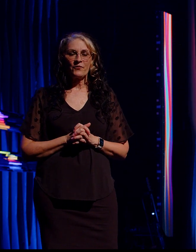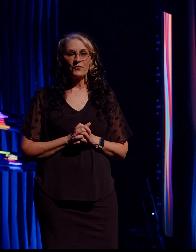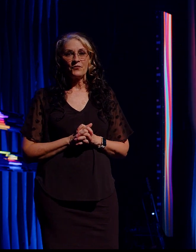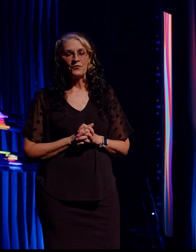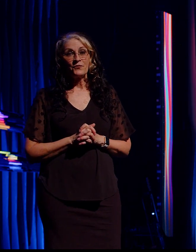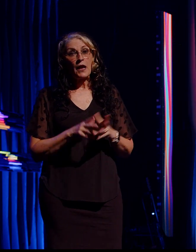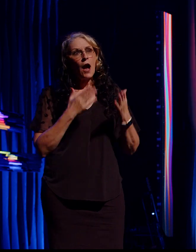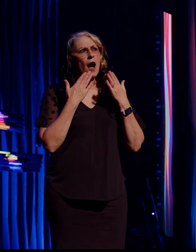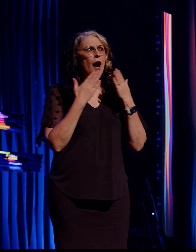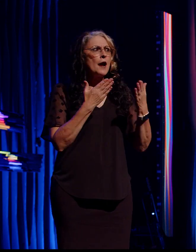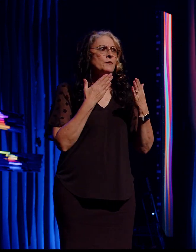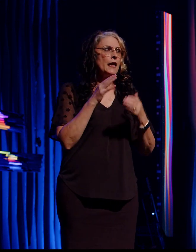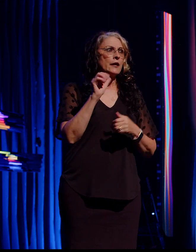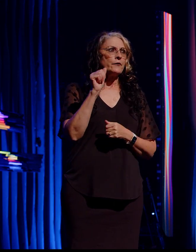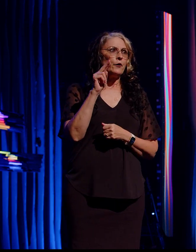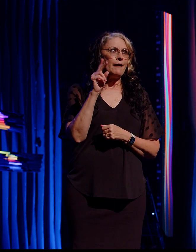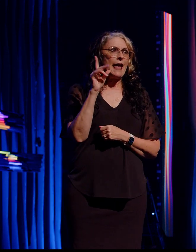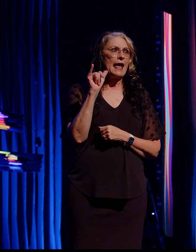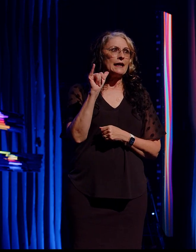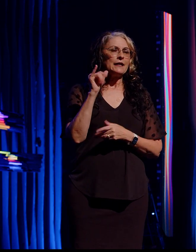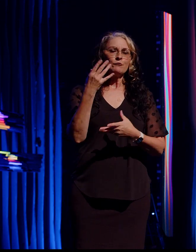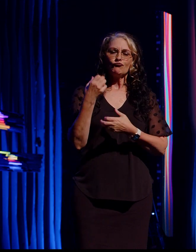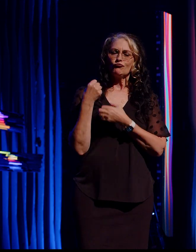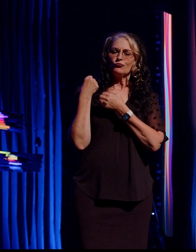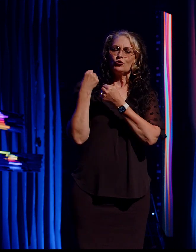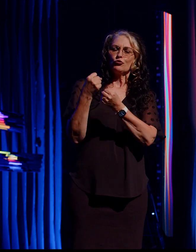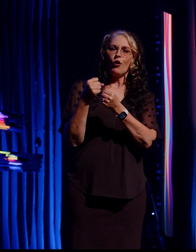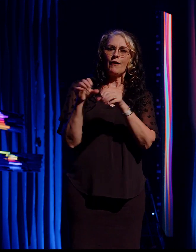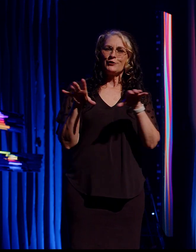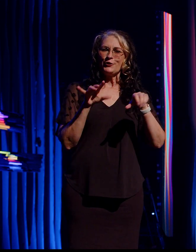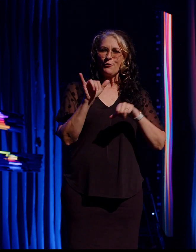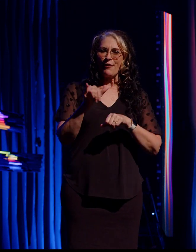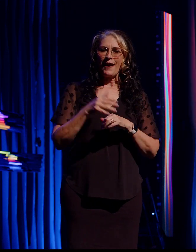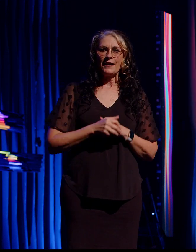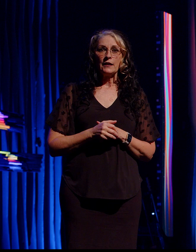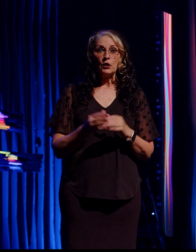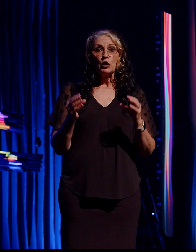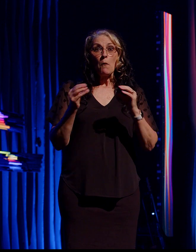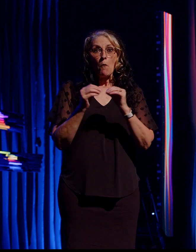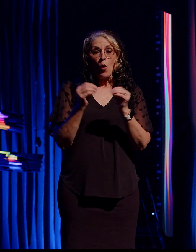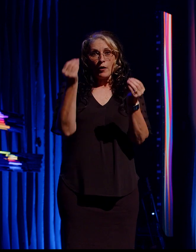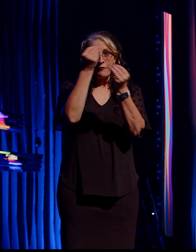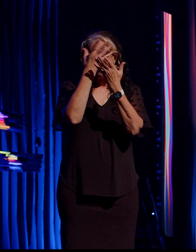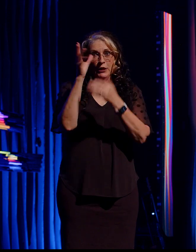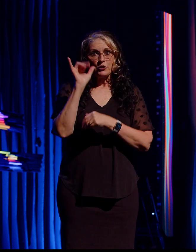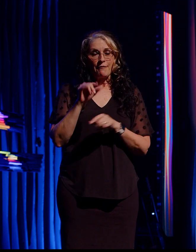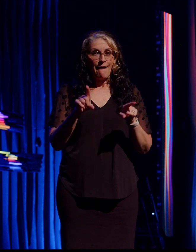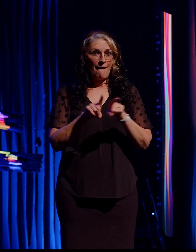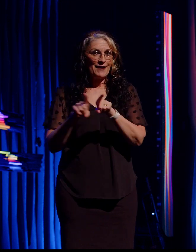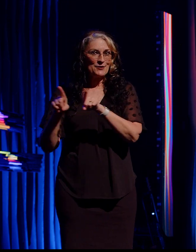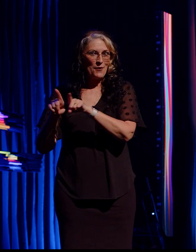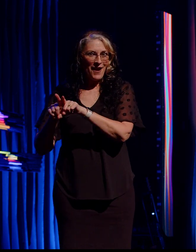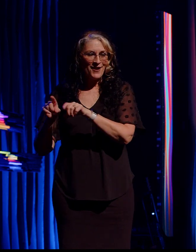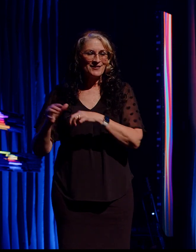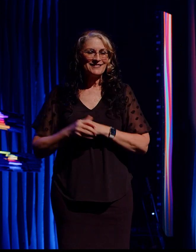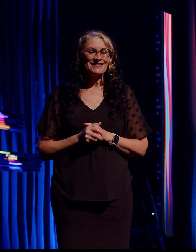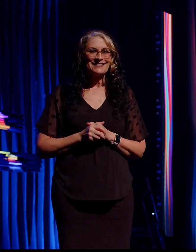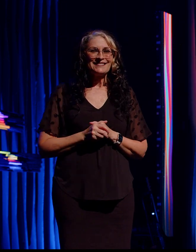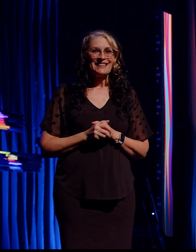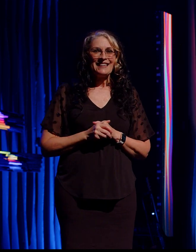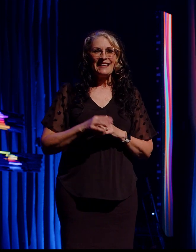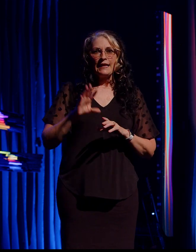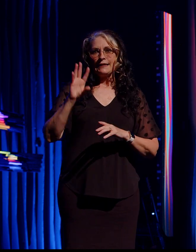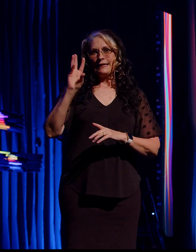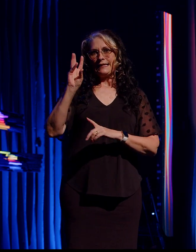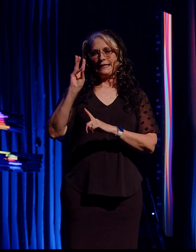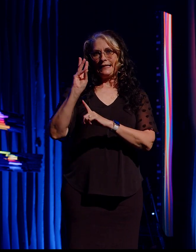I'm thankful to Andy that he'd be so bold to do that. There's a lot more material to it as well, and that's the